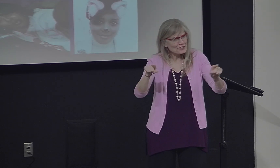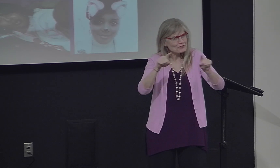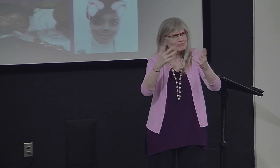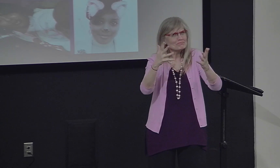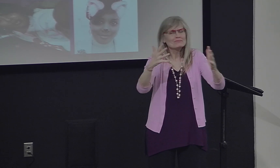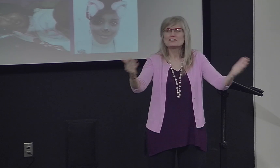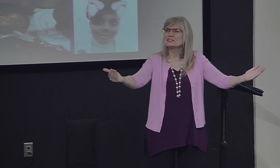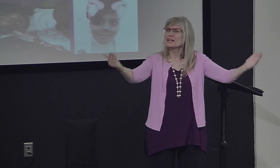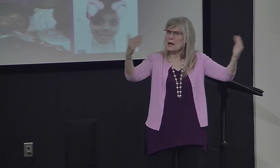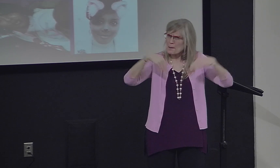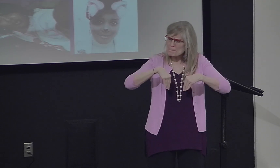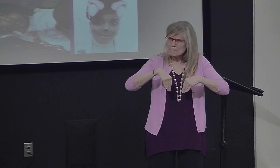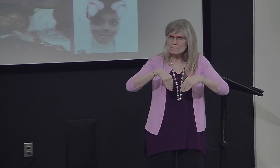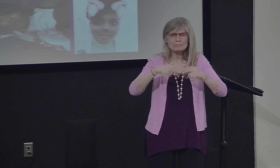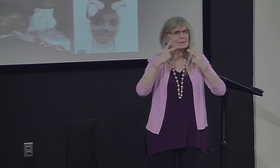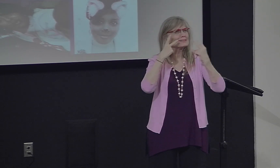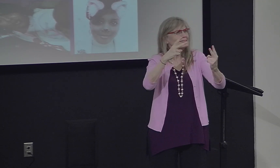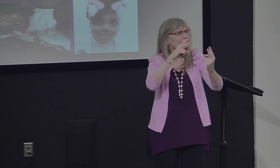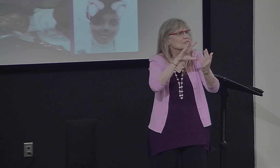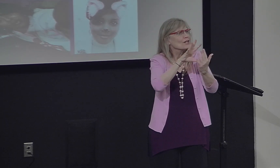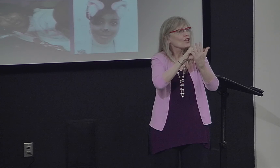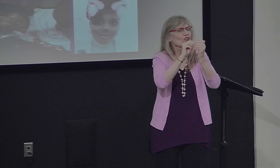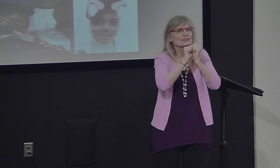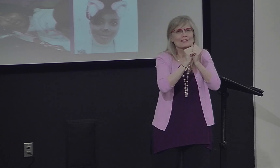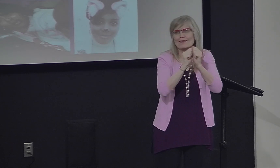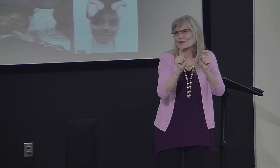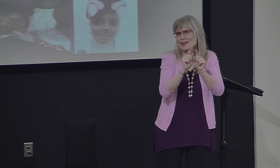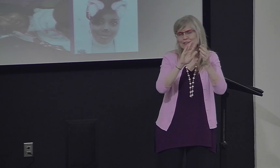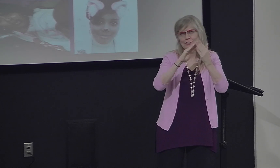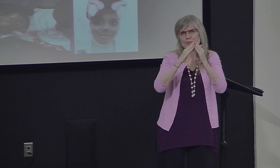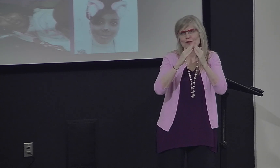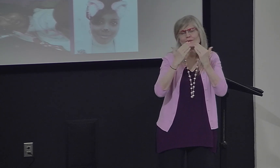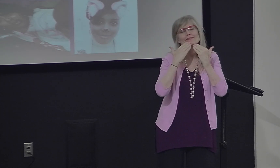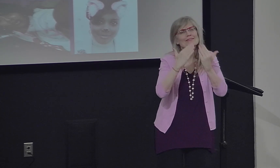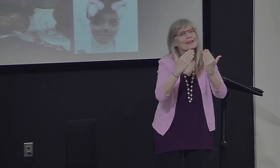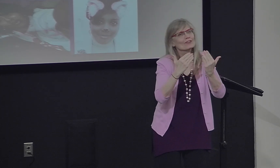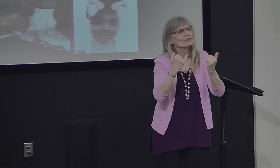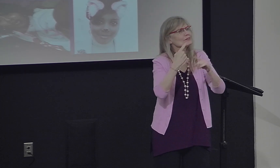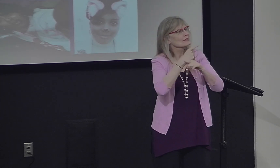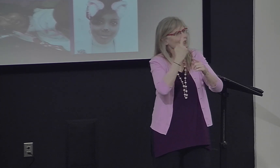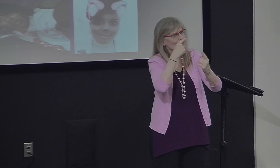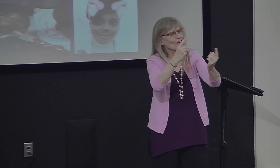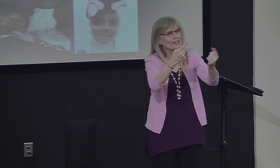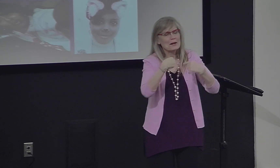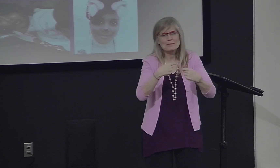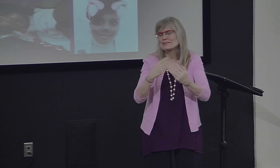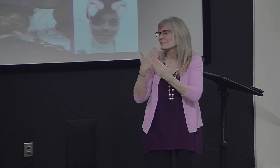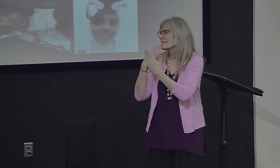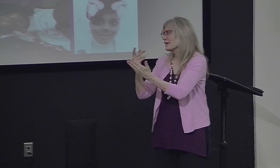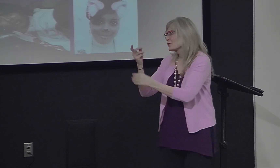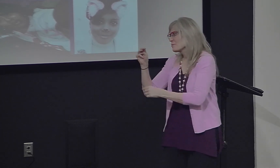I want to also invite you to next year's colloquium. We will have 4 additional presenters next year. Thank you for